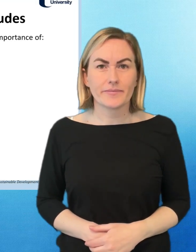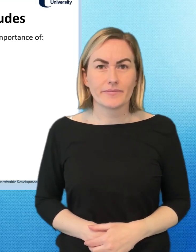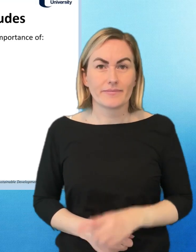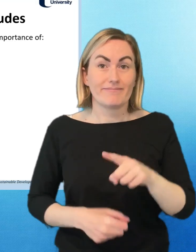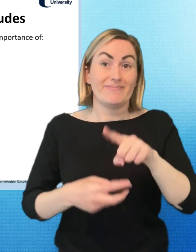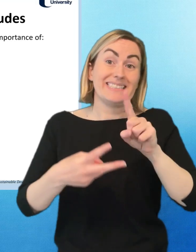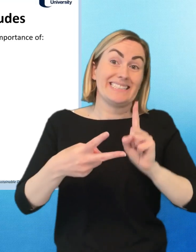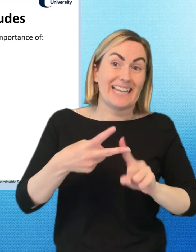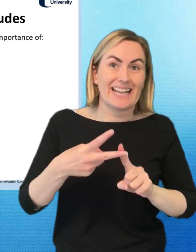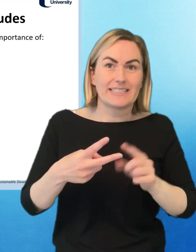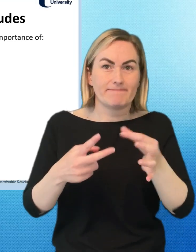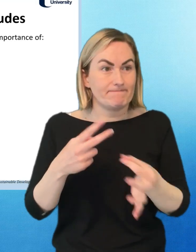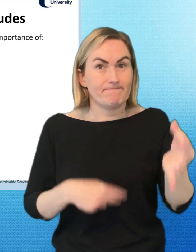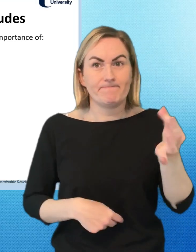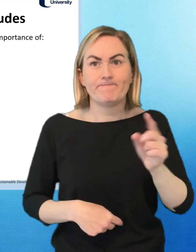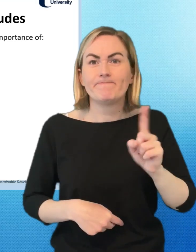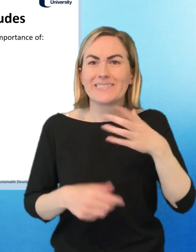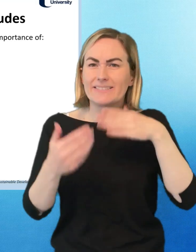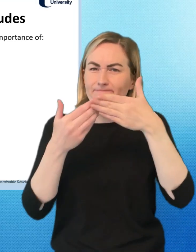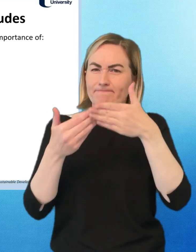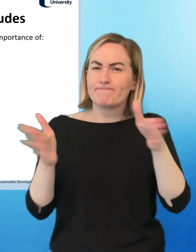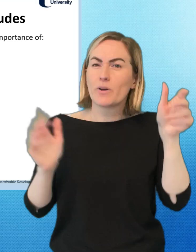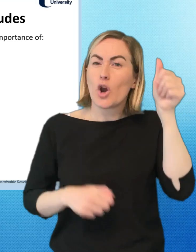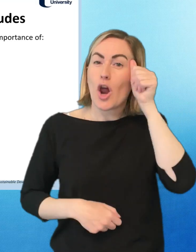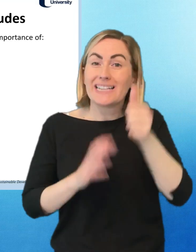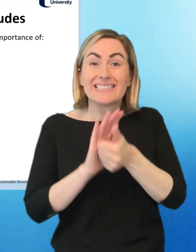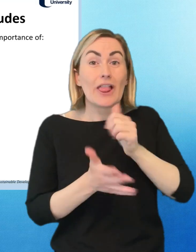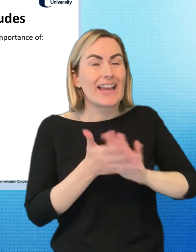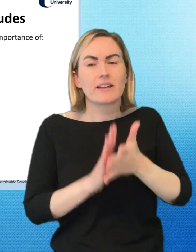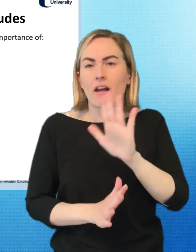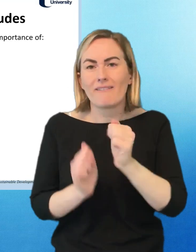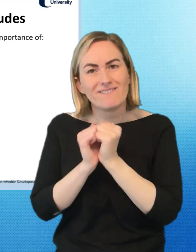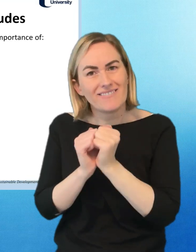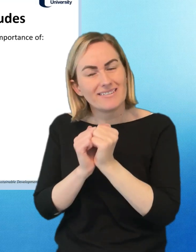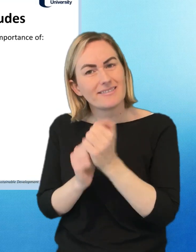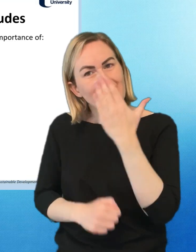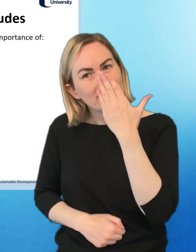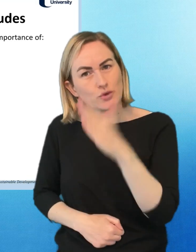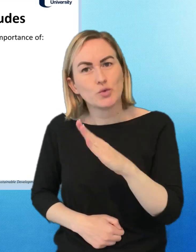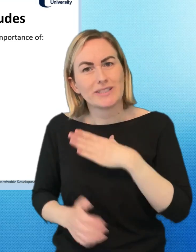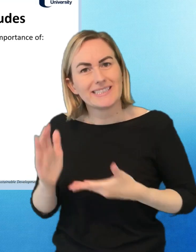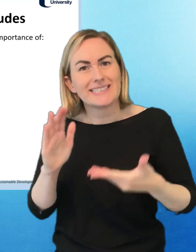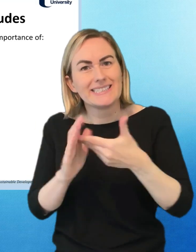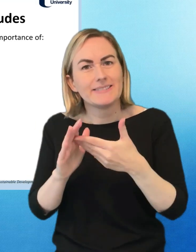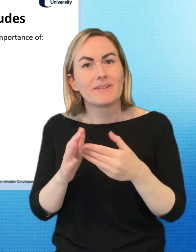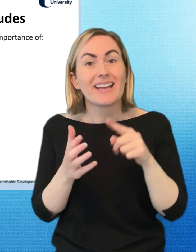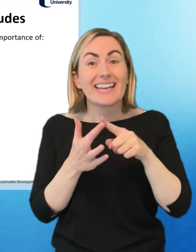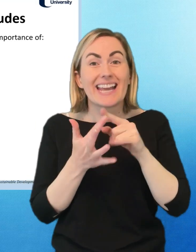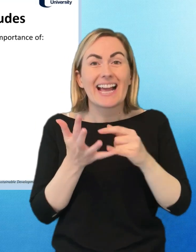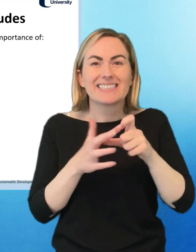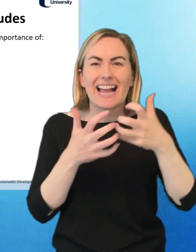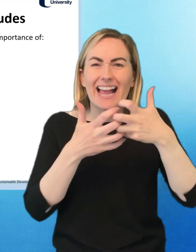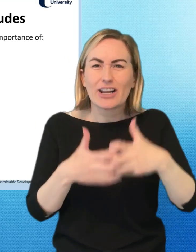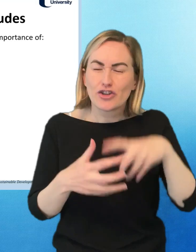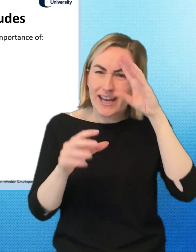The second key finding was the emphasis on knowledge and skills, but also values and attitudes. And the Engineering Education